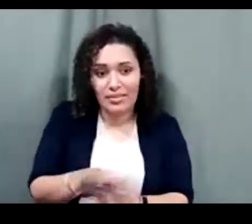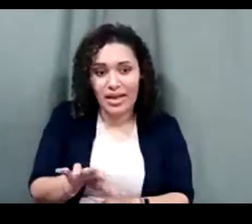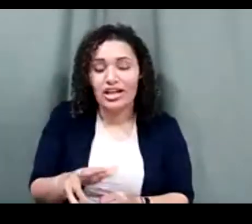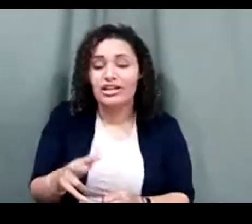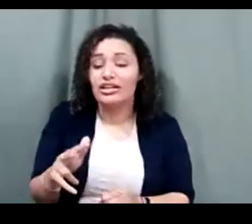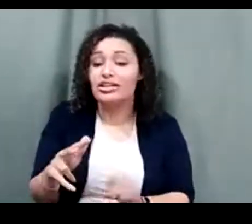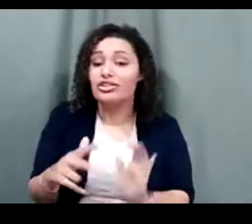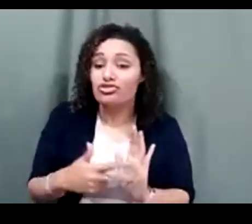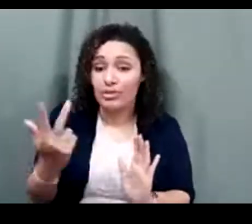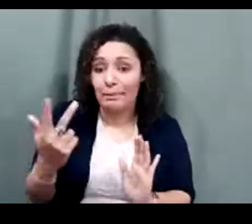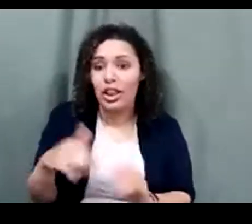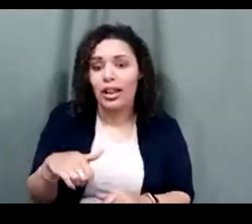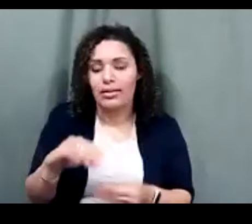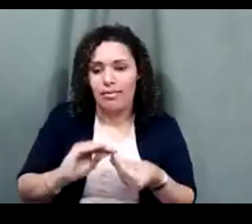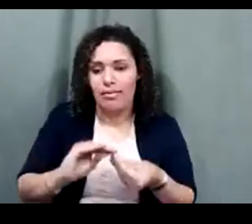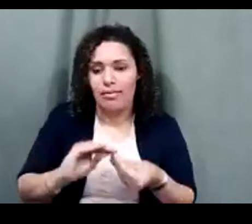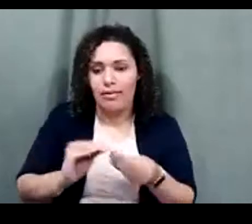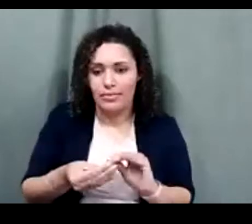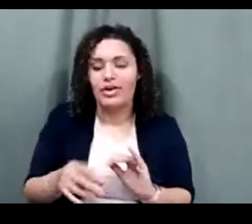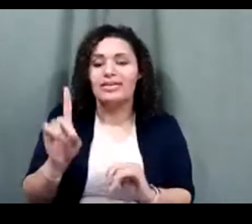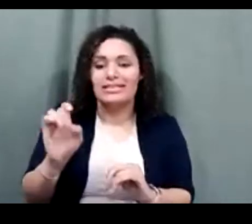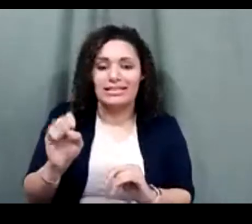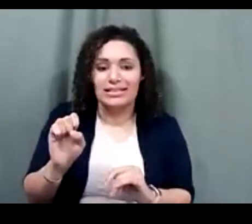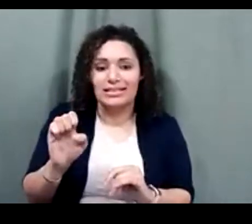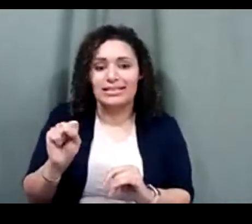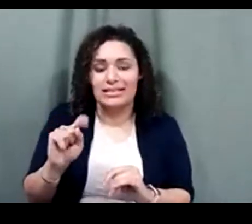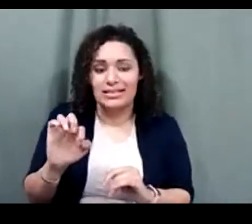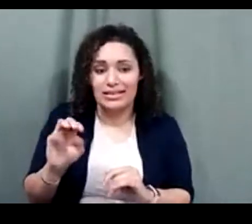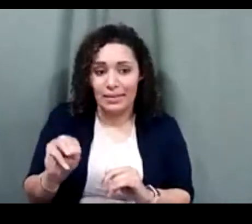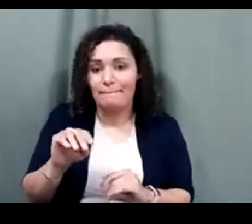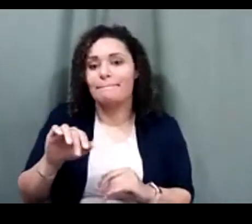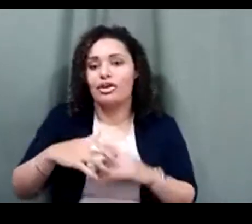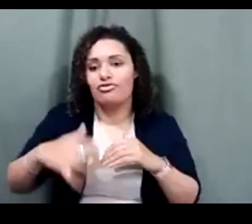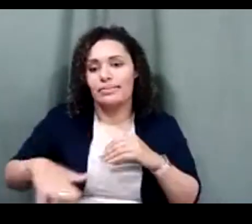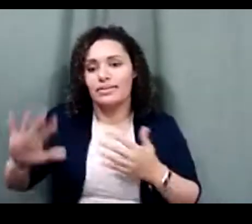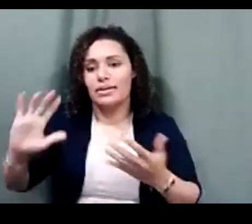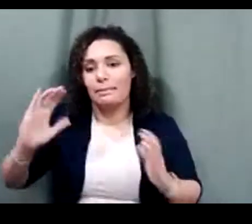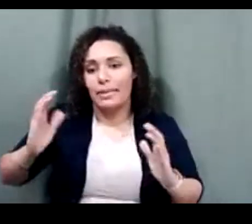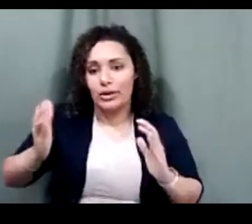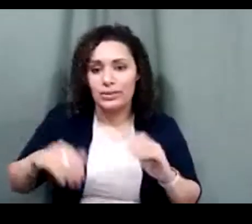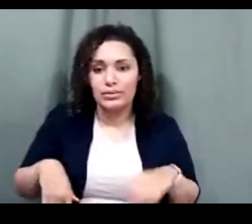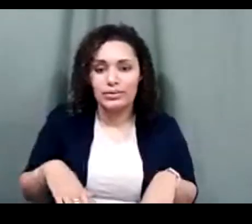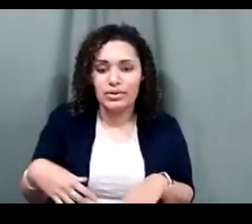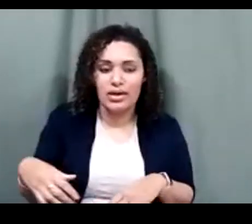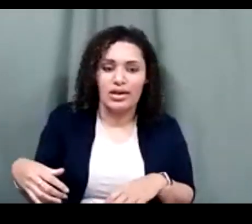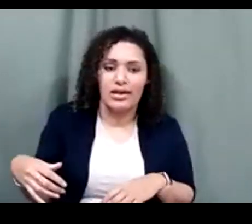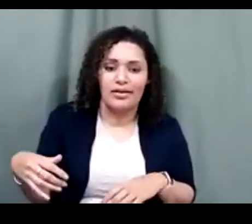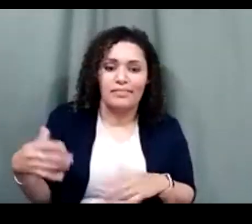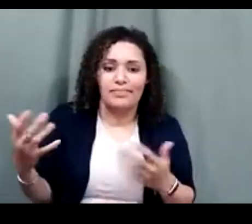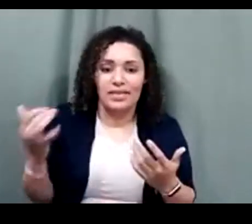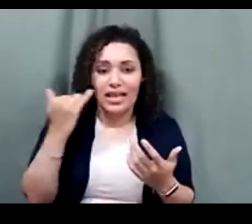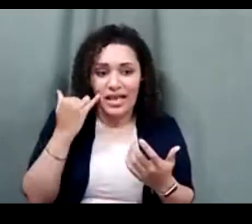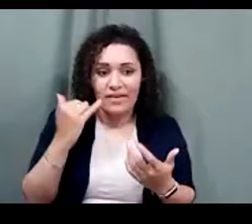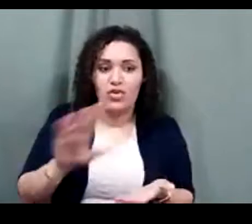the number of de-stemmed grapes in one press load than you do if you put the whole